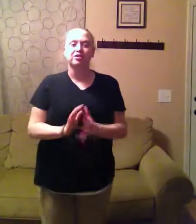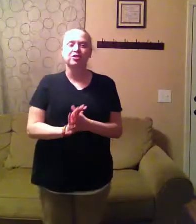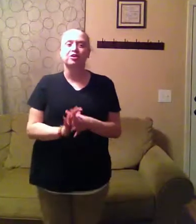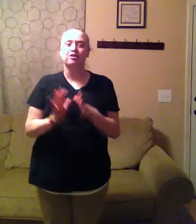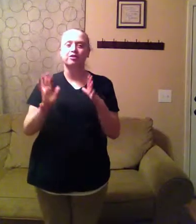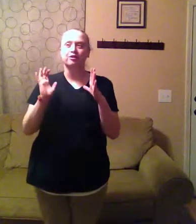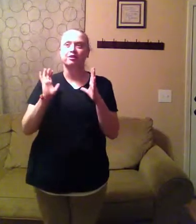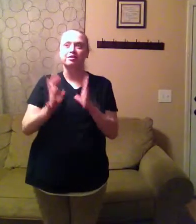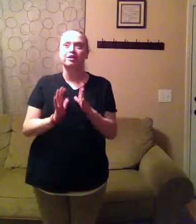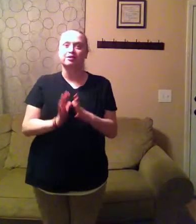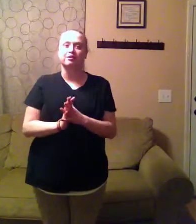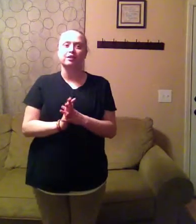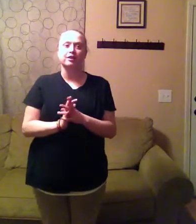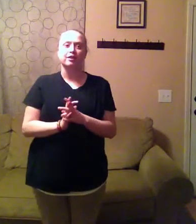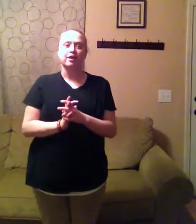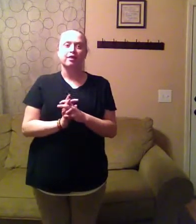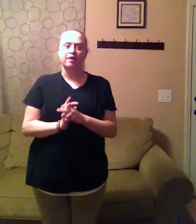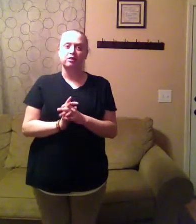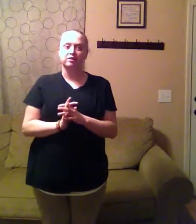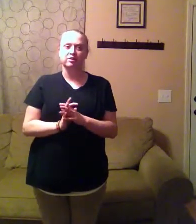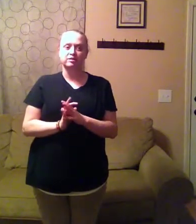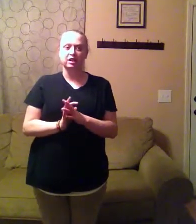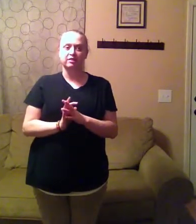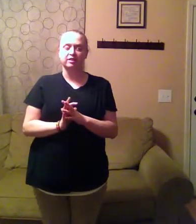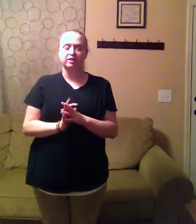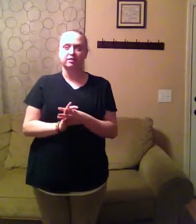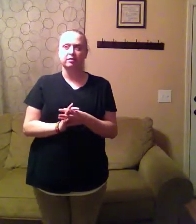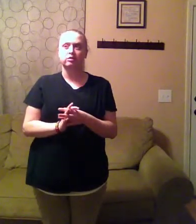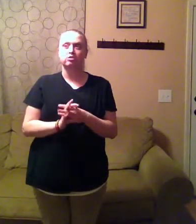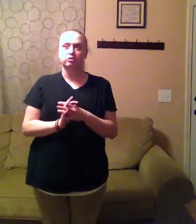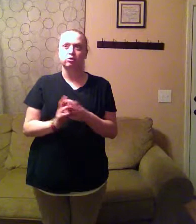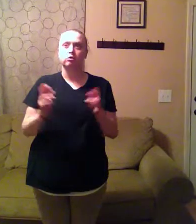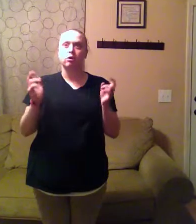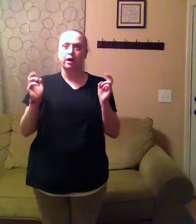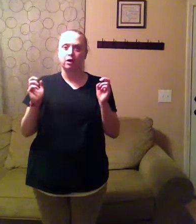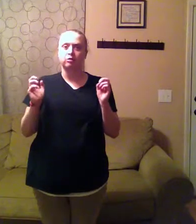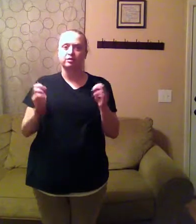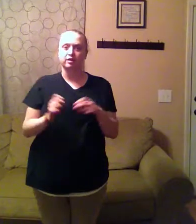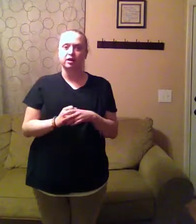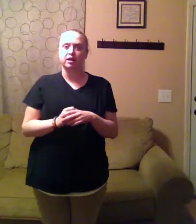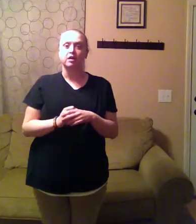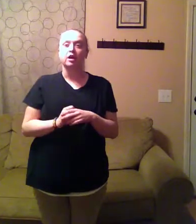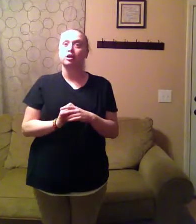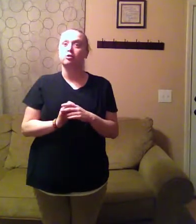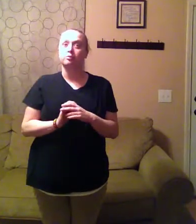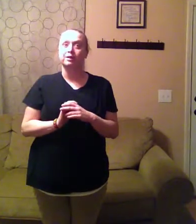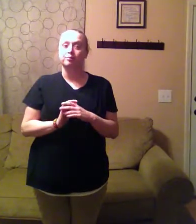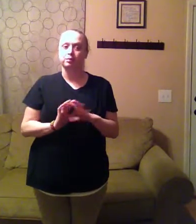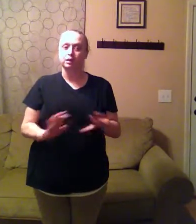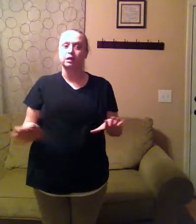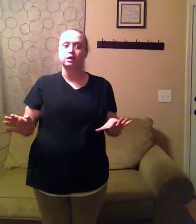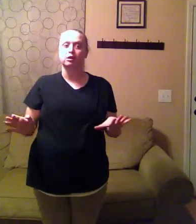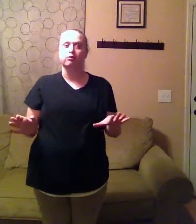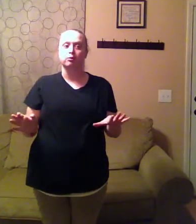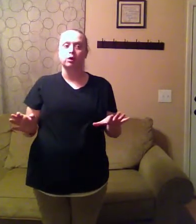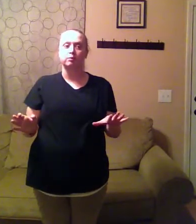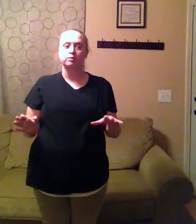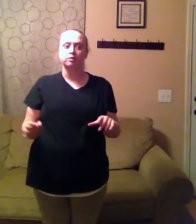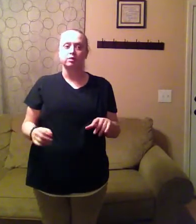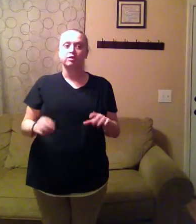Did you know that there are literally thousands of study techniques? Just Google how to study and you will be completely overwhelmed. Some